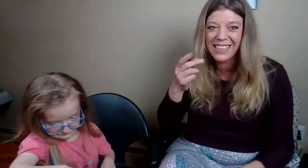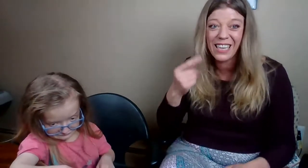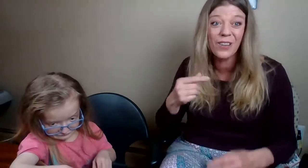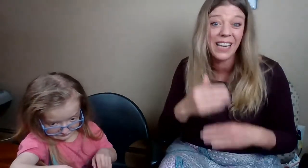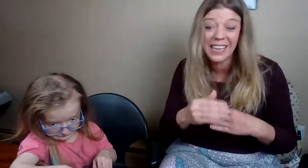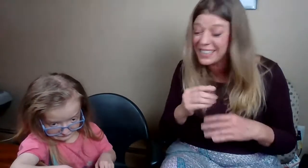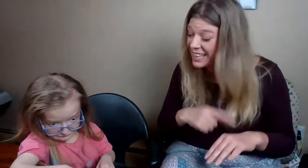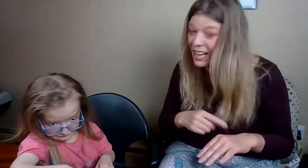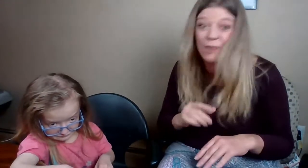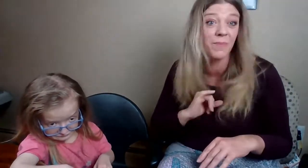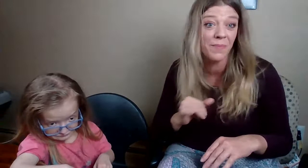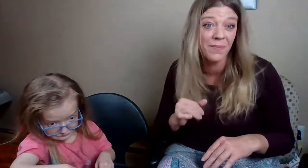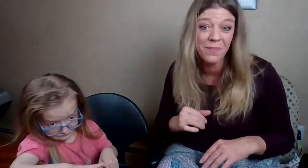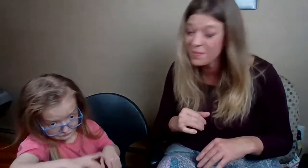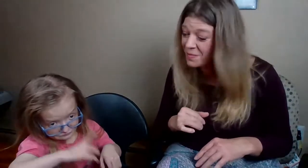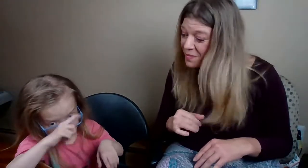See you next time.